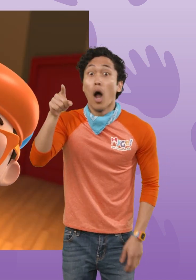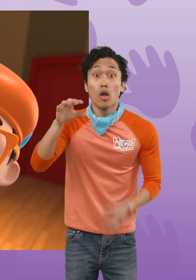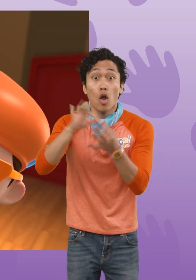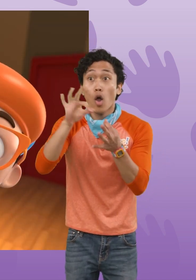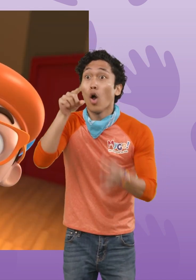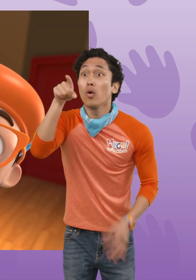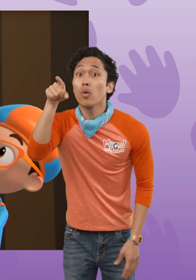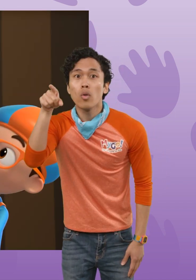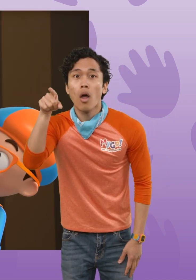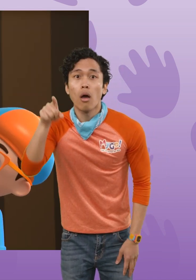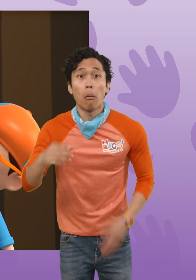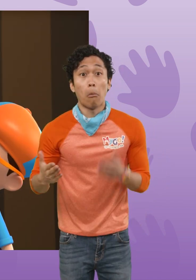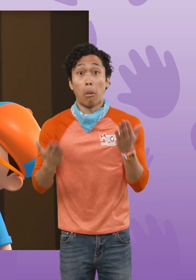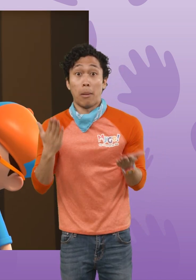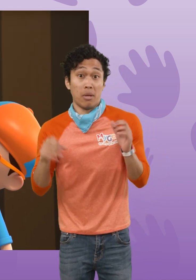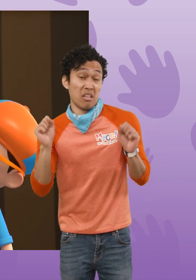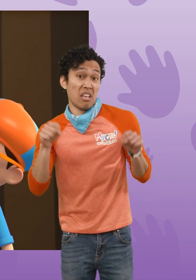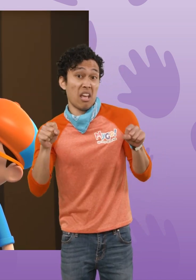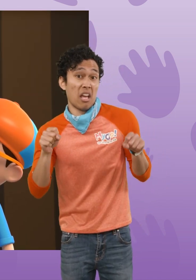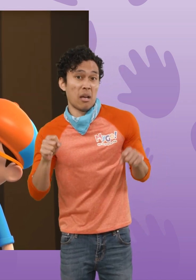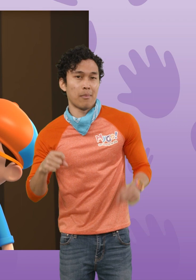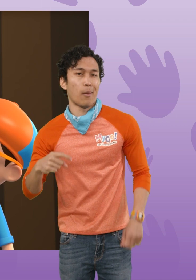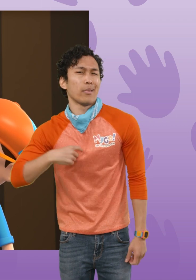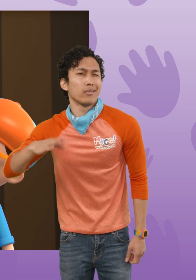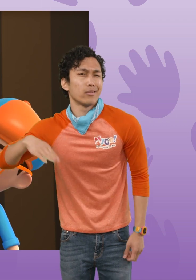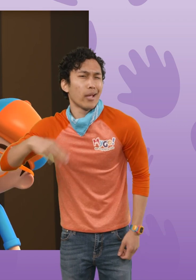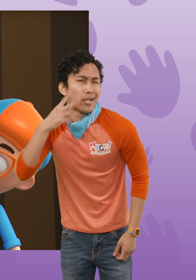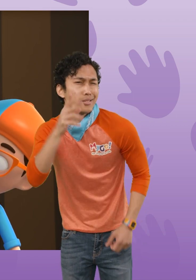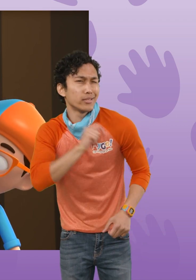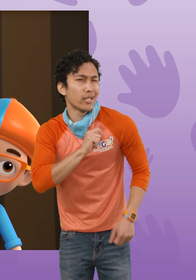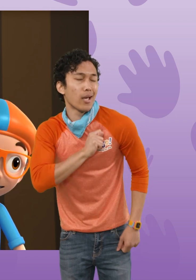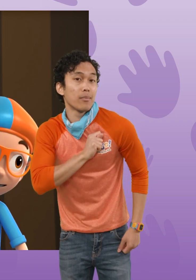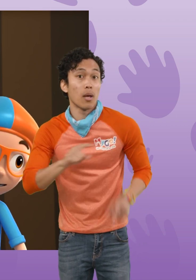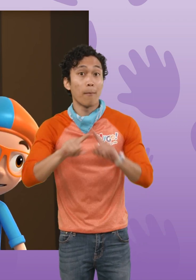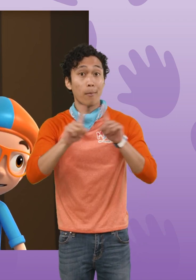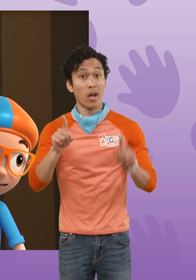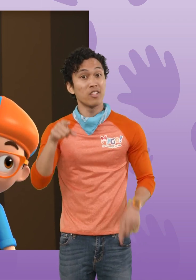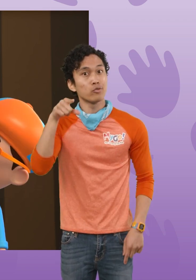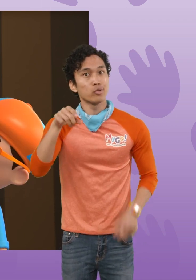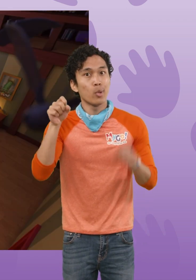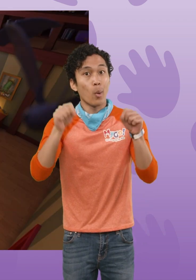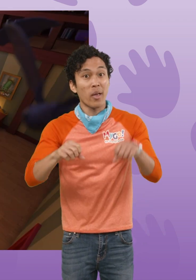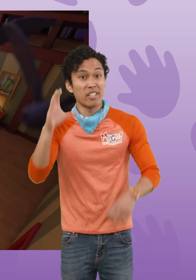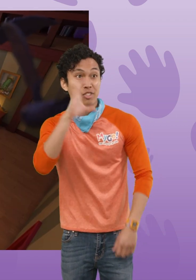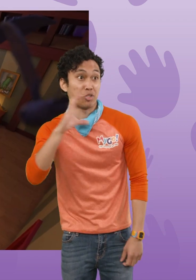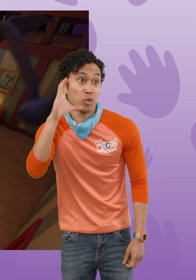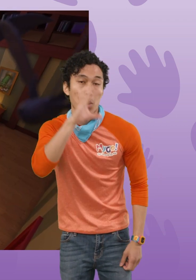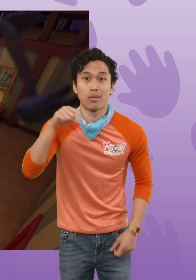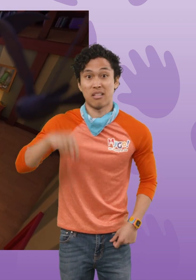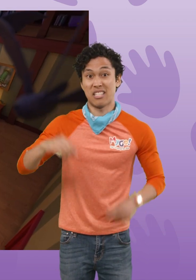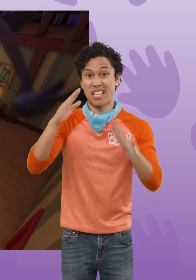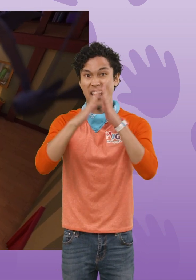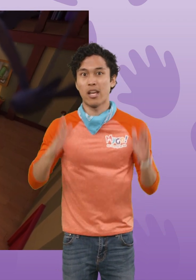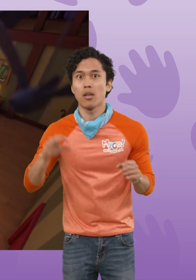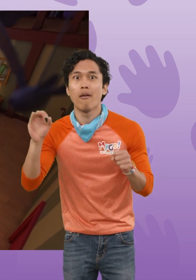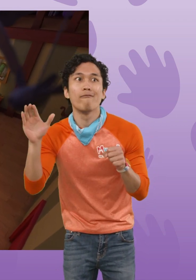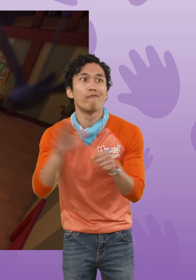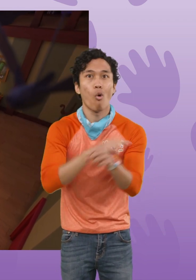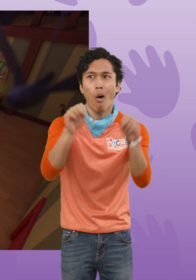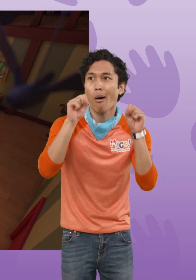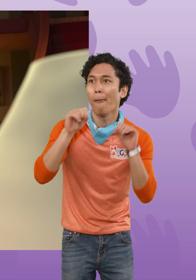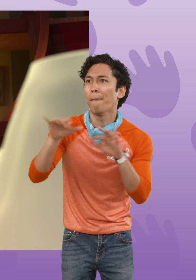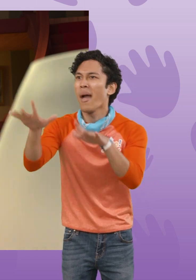Was that a ghost? Probably, yeah. I haven't seen Tabs, but You can look for her in this house full